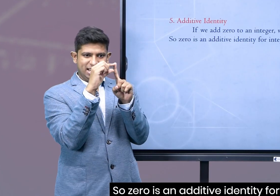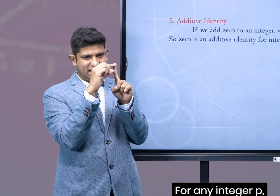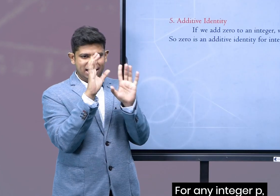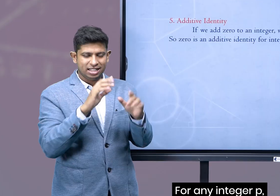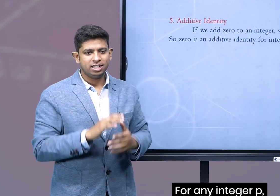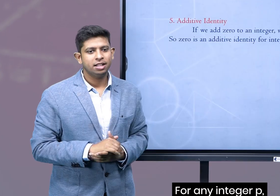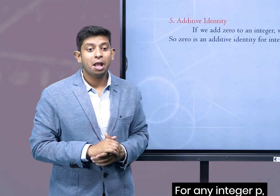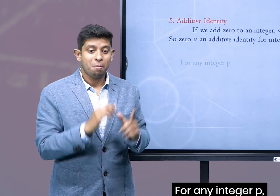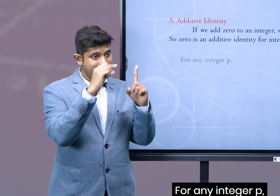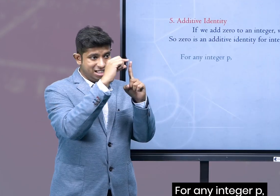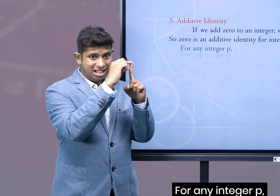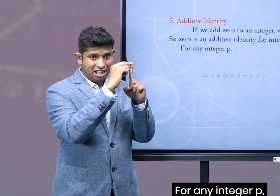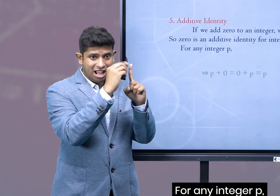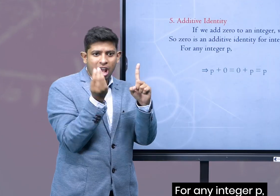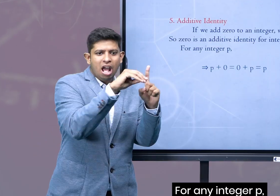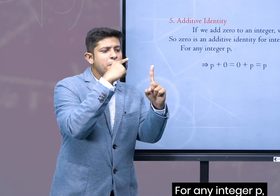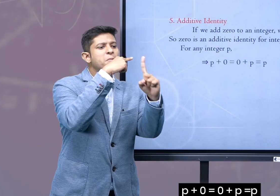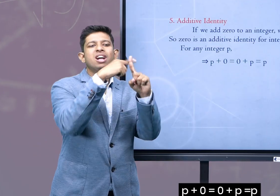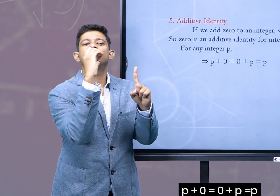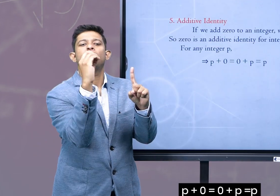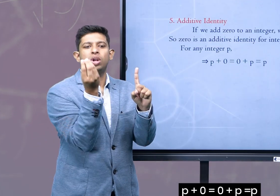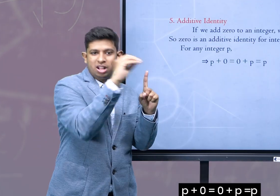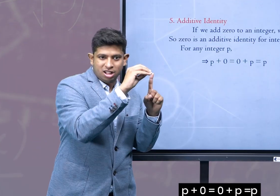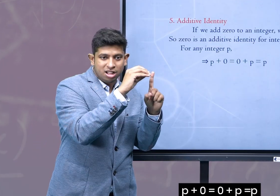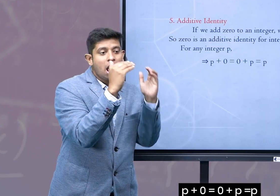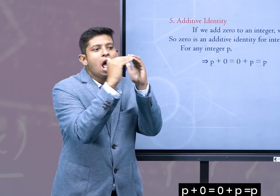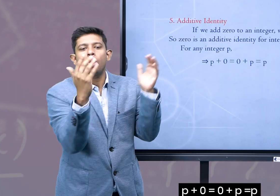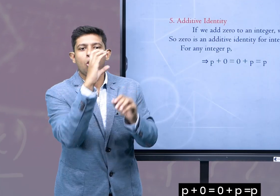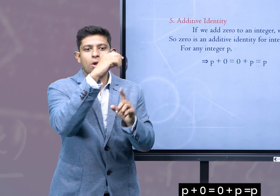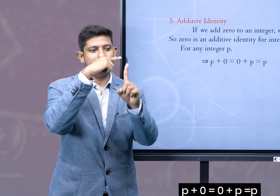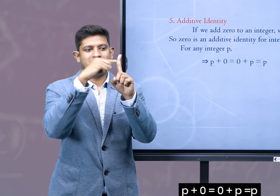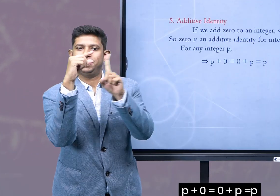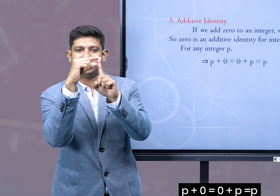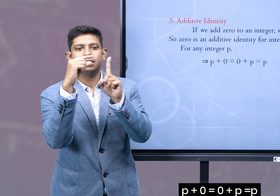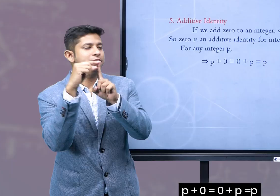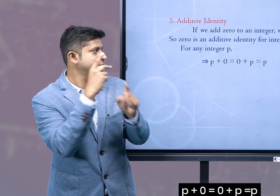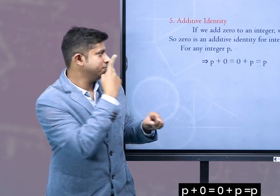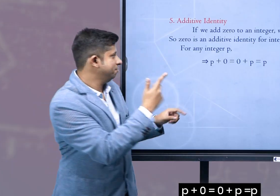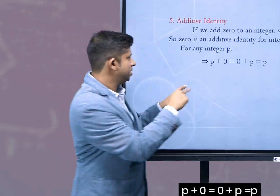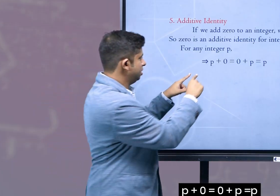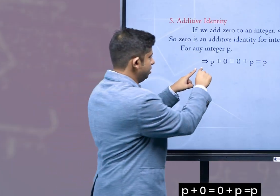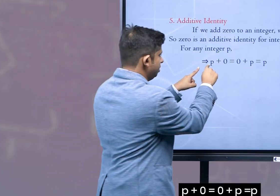For any integer p, p plus 0 is equal to 0 plus p is equal to p.